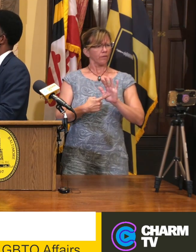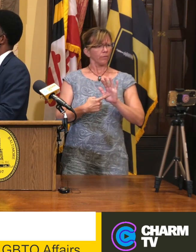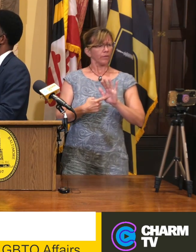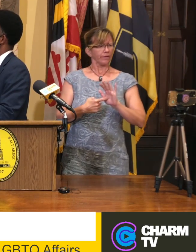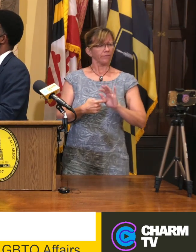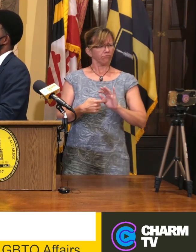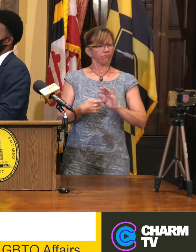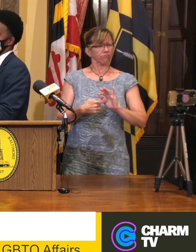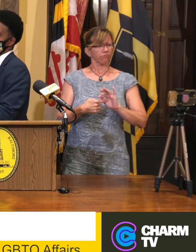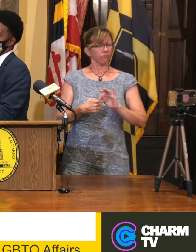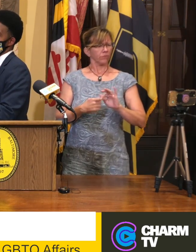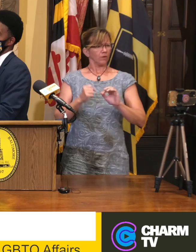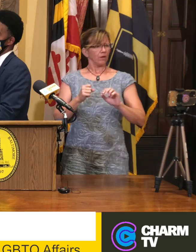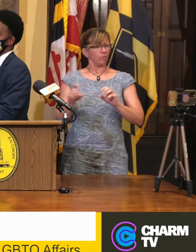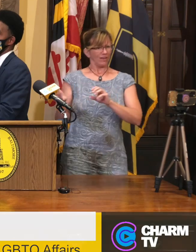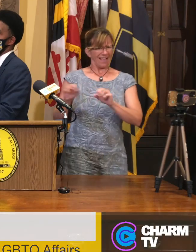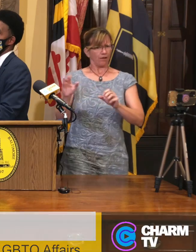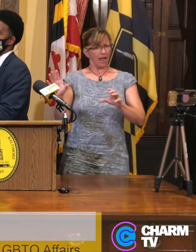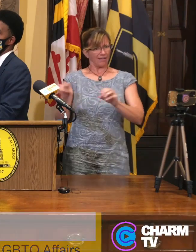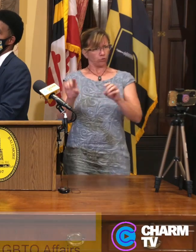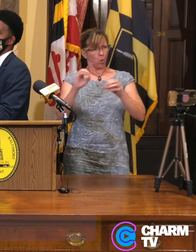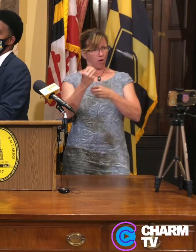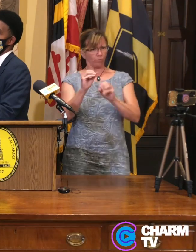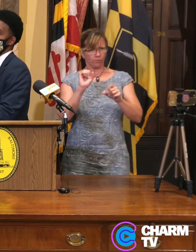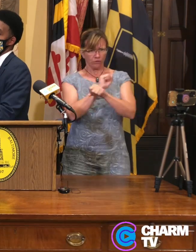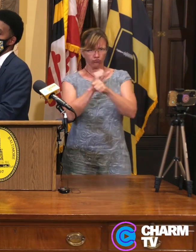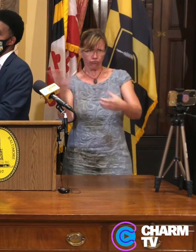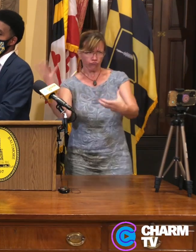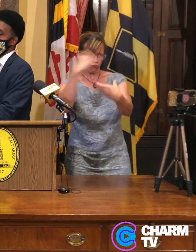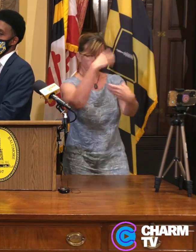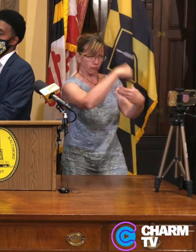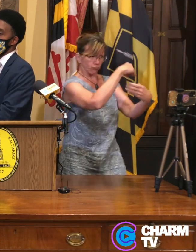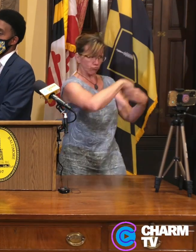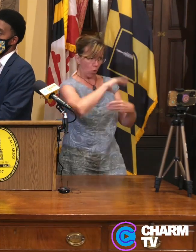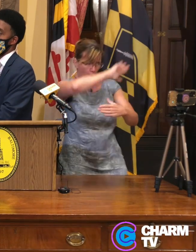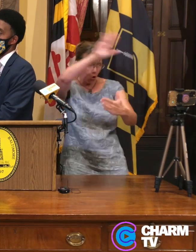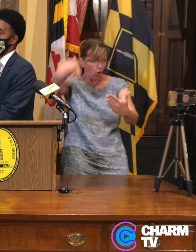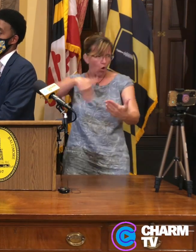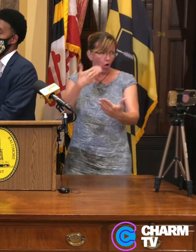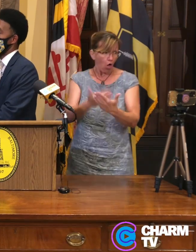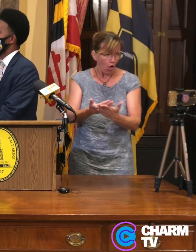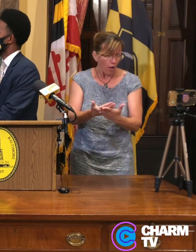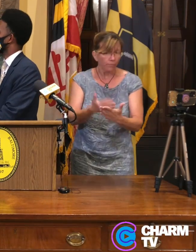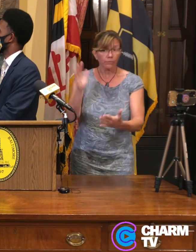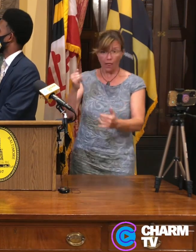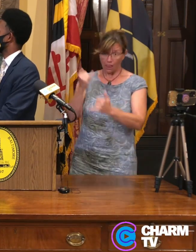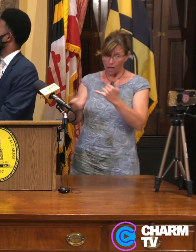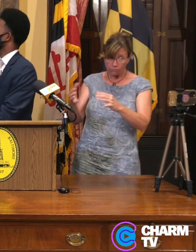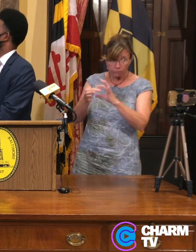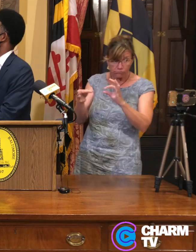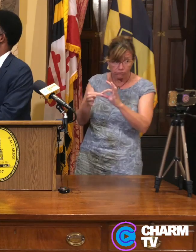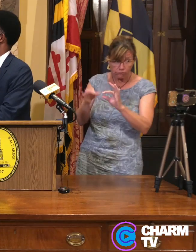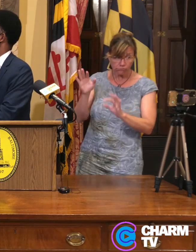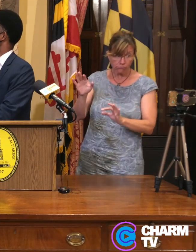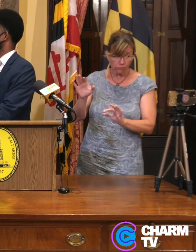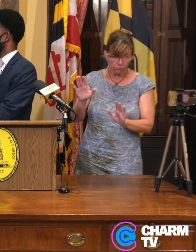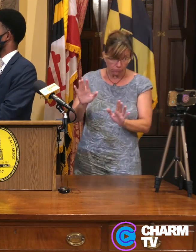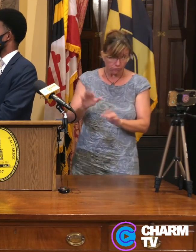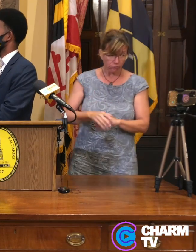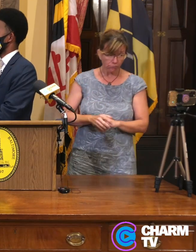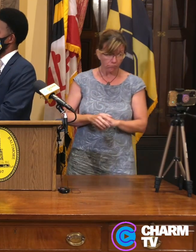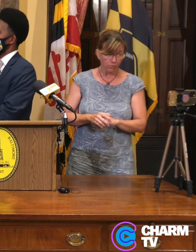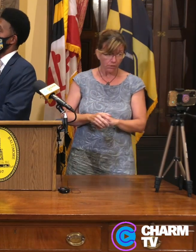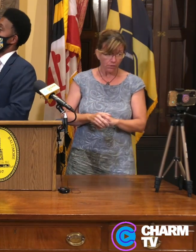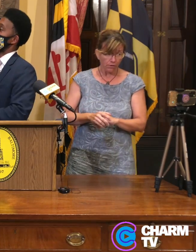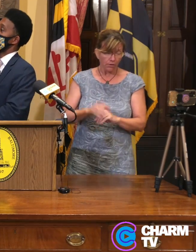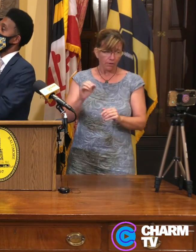thank you. You know, the last thing I will say is that the councilman brings up a point that we talk about a lot that doesn't get talked